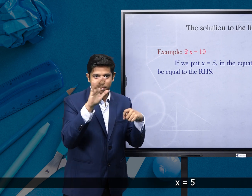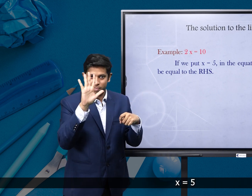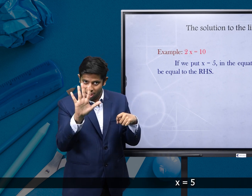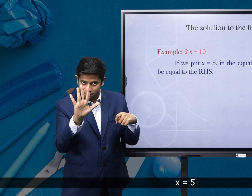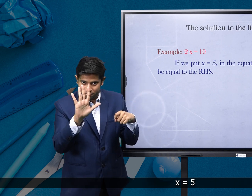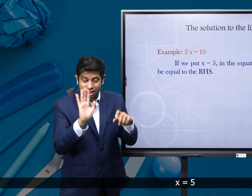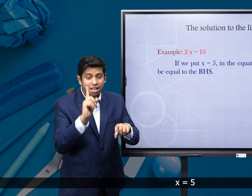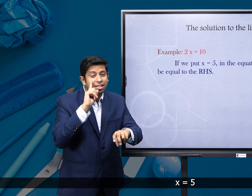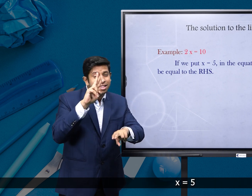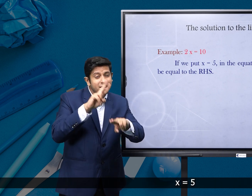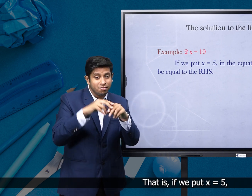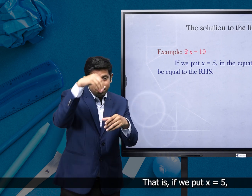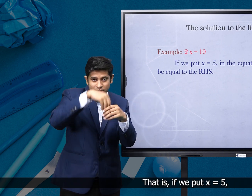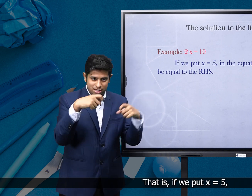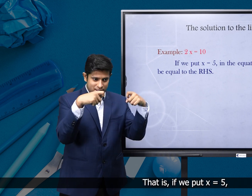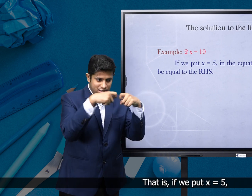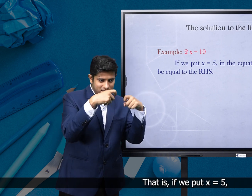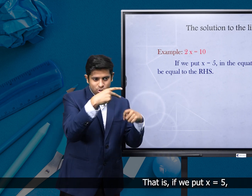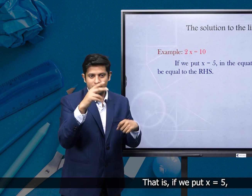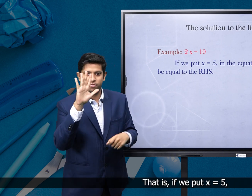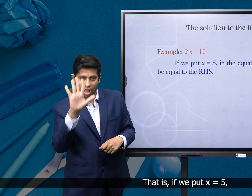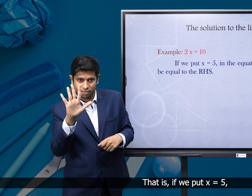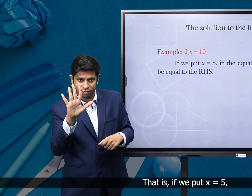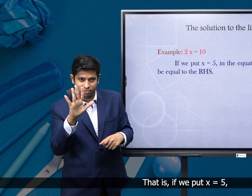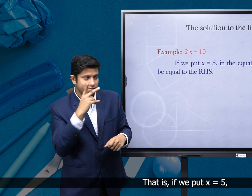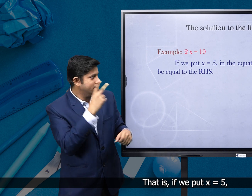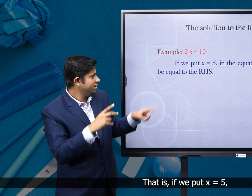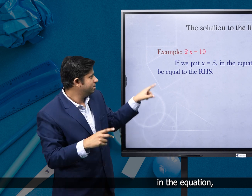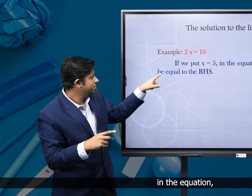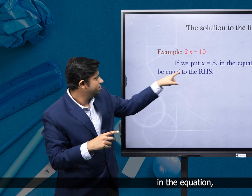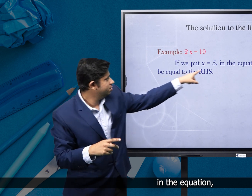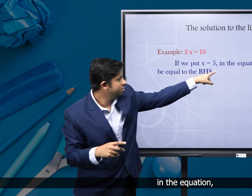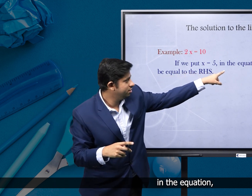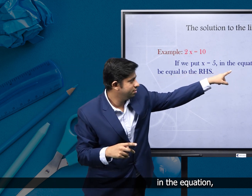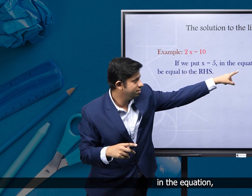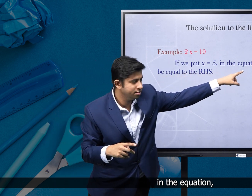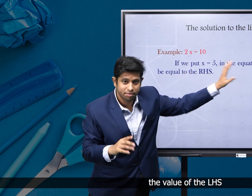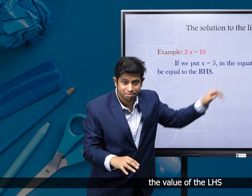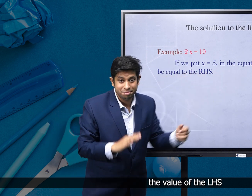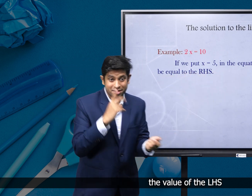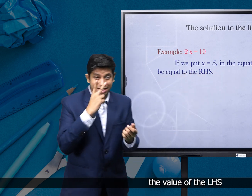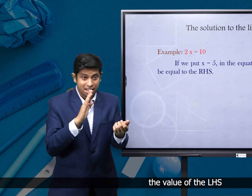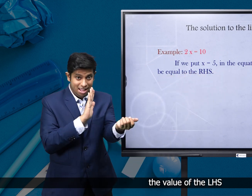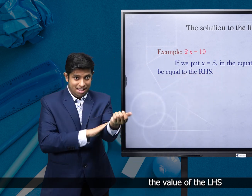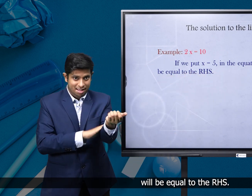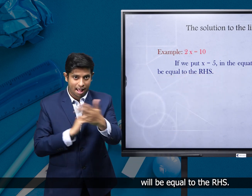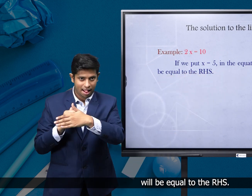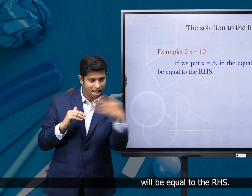equal to 5. That is, if we put x equals to 5 in the equation, the value of the LHS will be equal